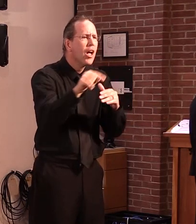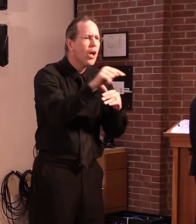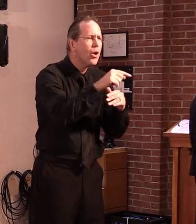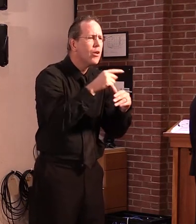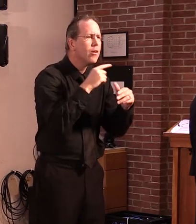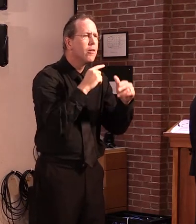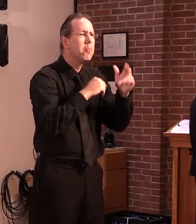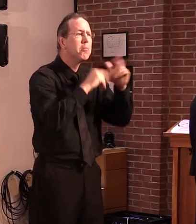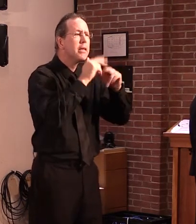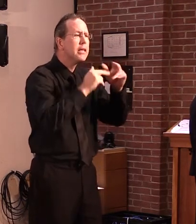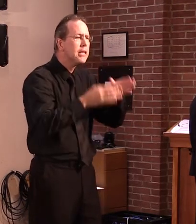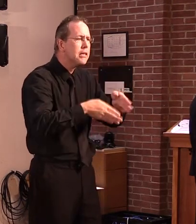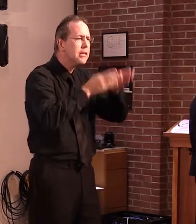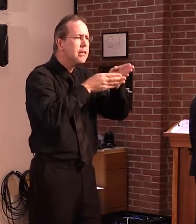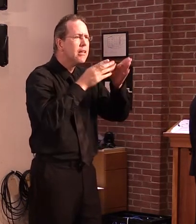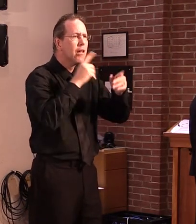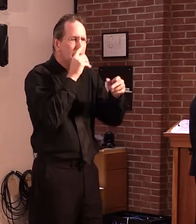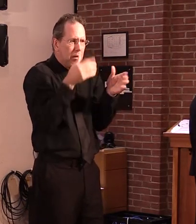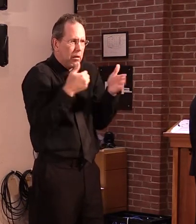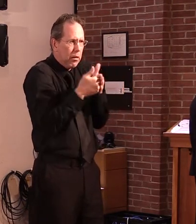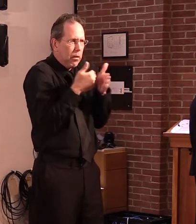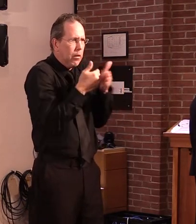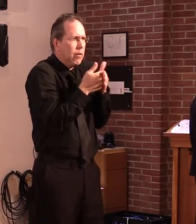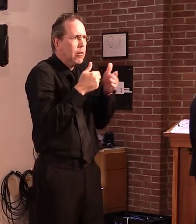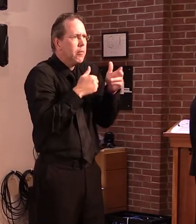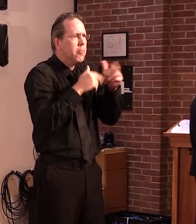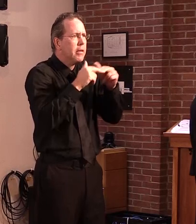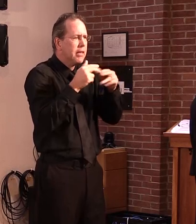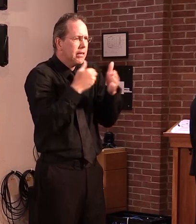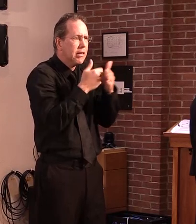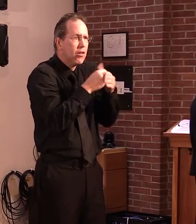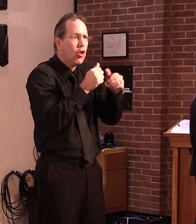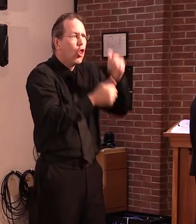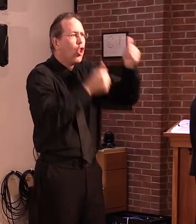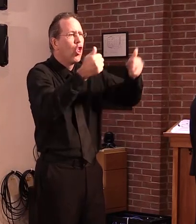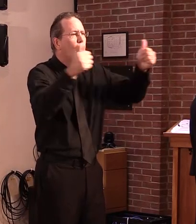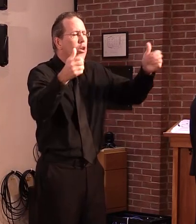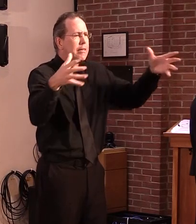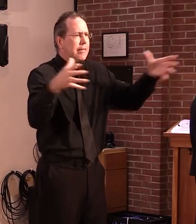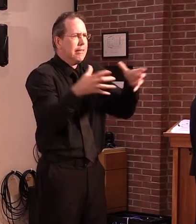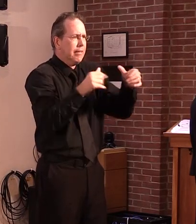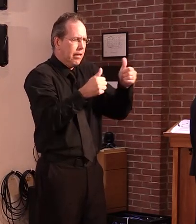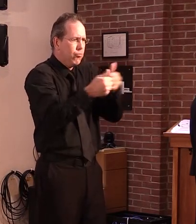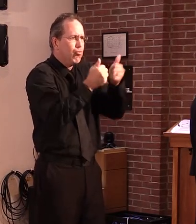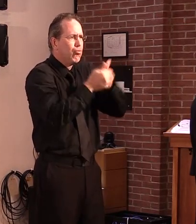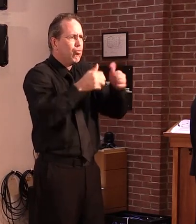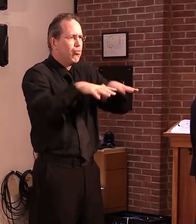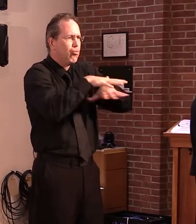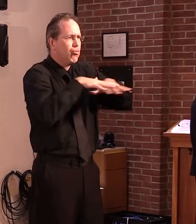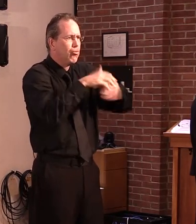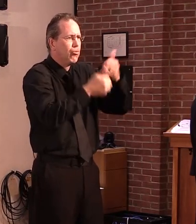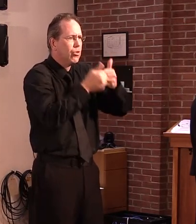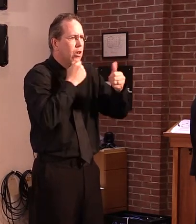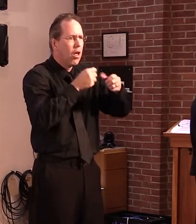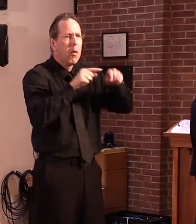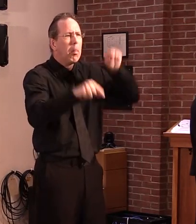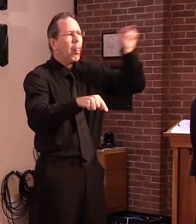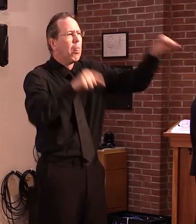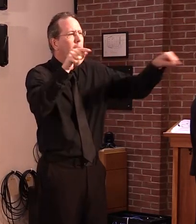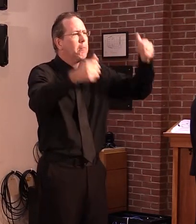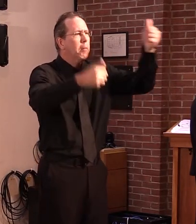areas. Both of those pieces are essential to a balanced package and no longer part of the bill.